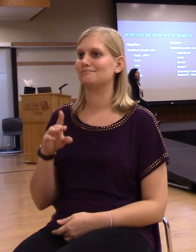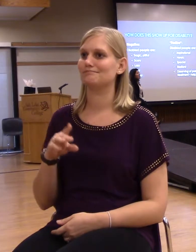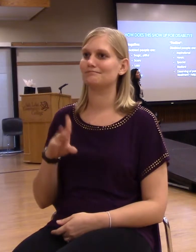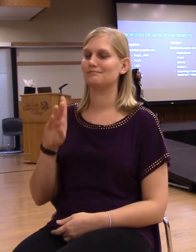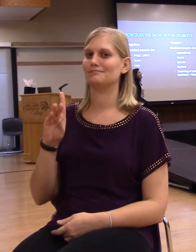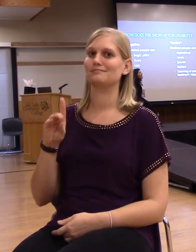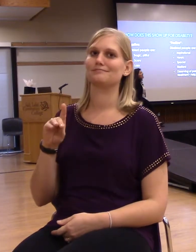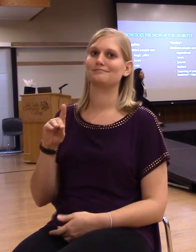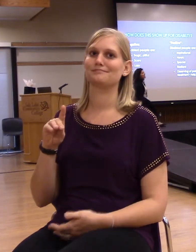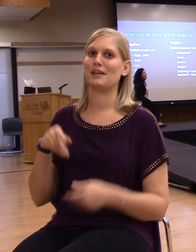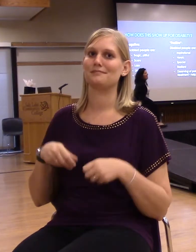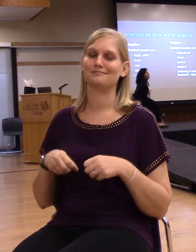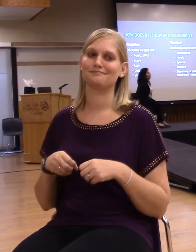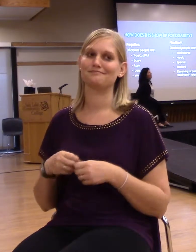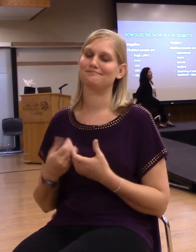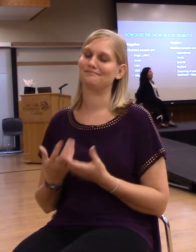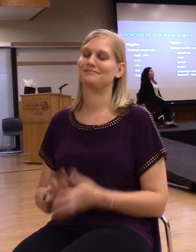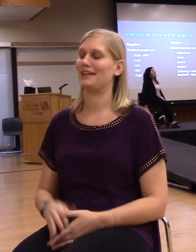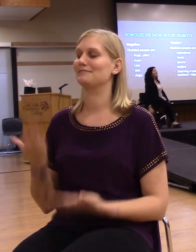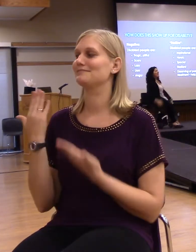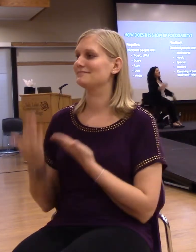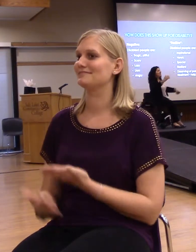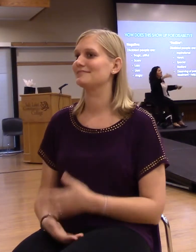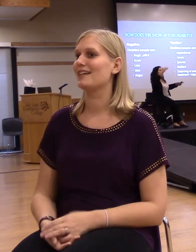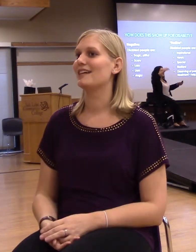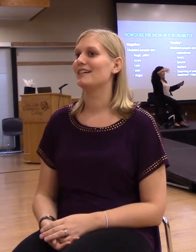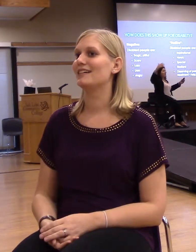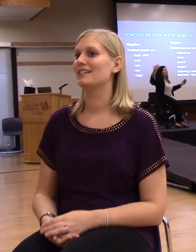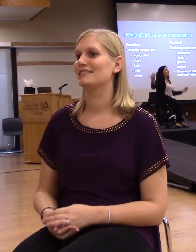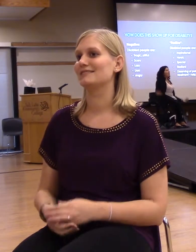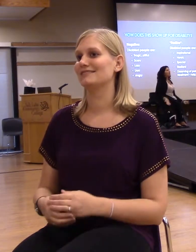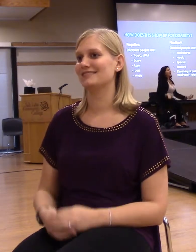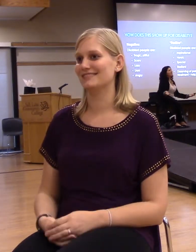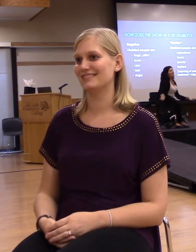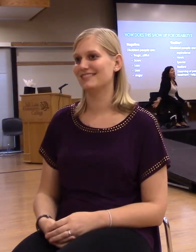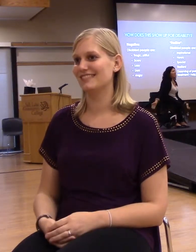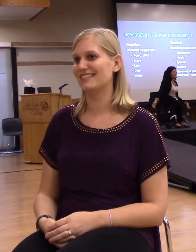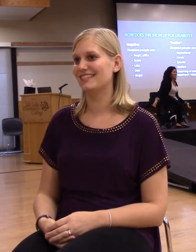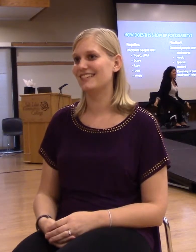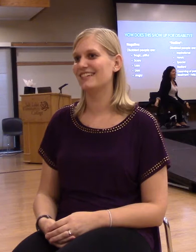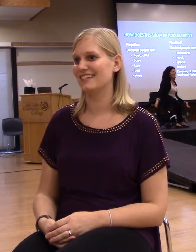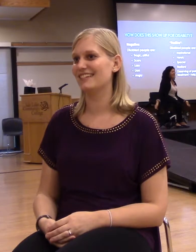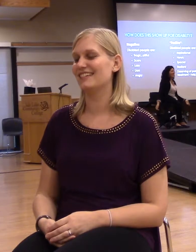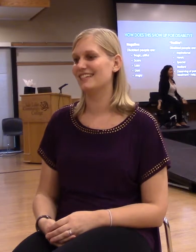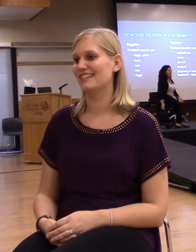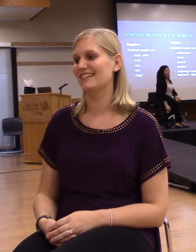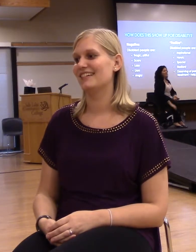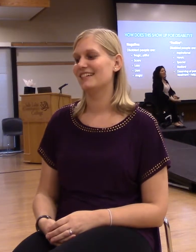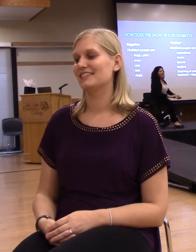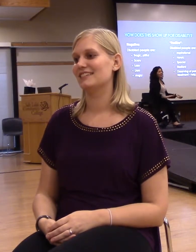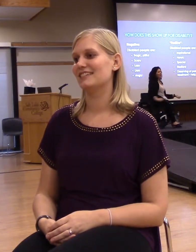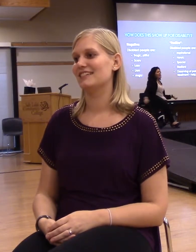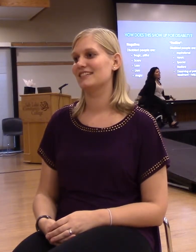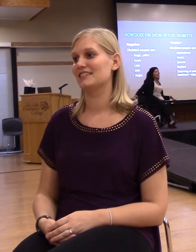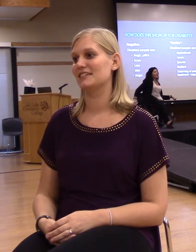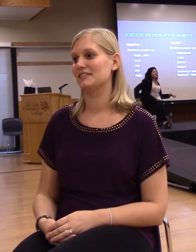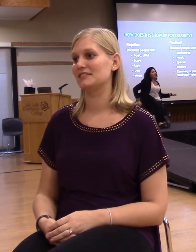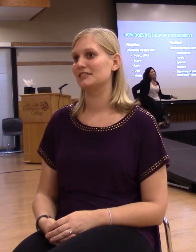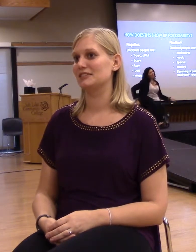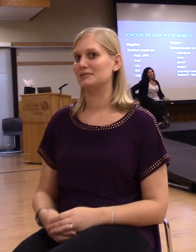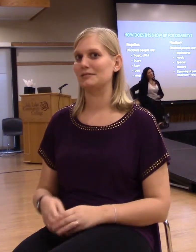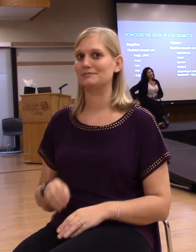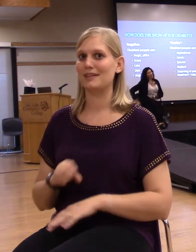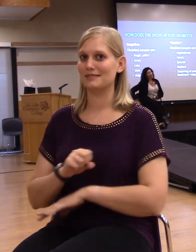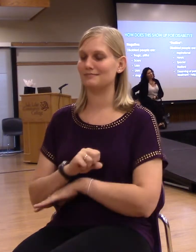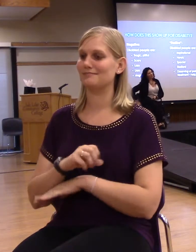disability. And so let this slide, I'm going to read it aloud, but let this slide kind of inform the rest of our conversation today. So we've laid the groundwork, we've